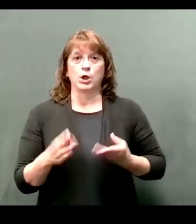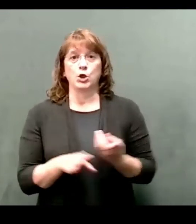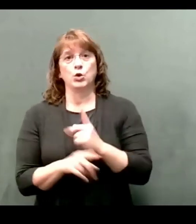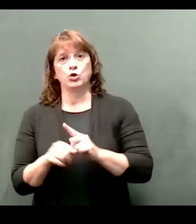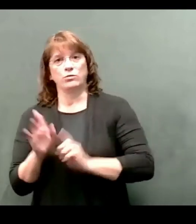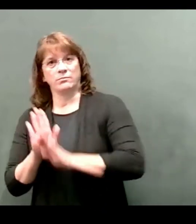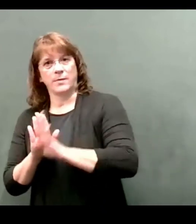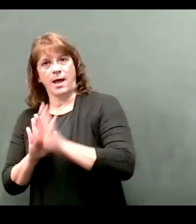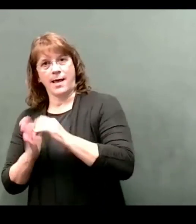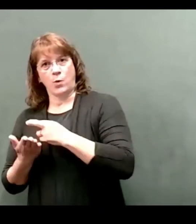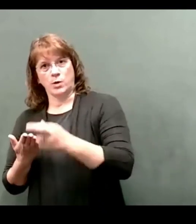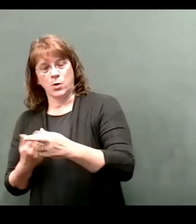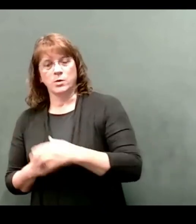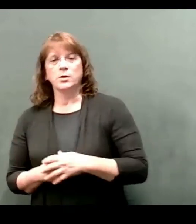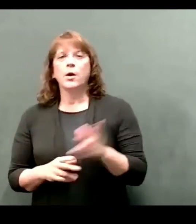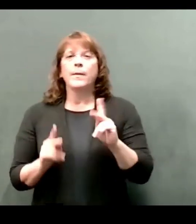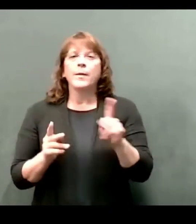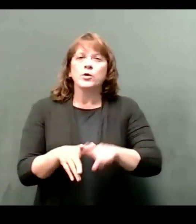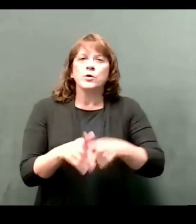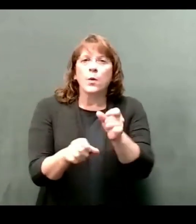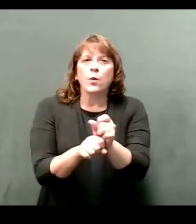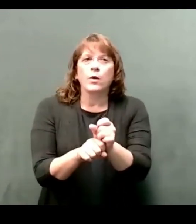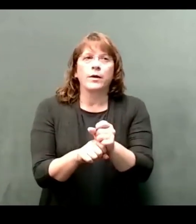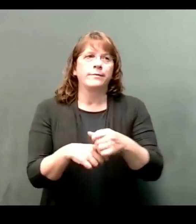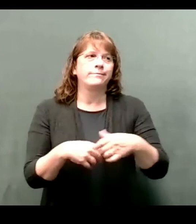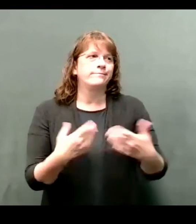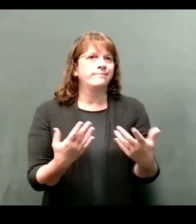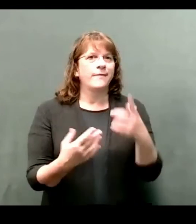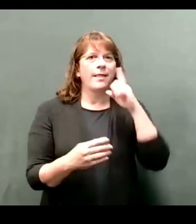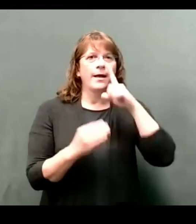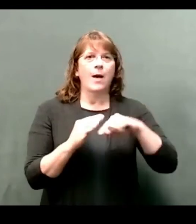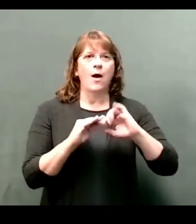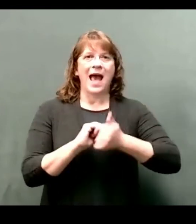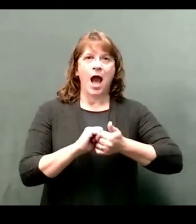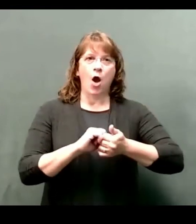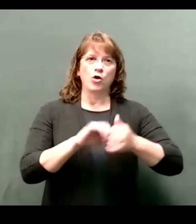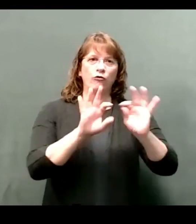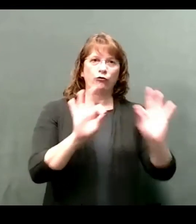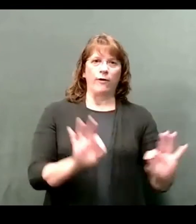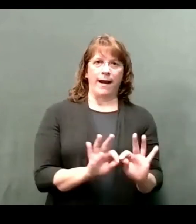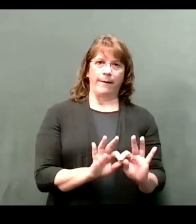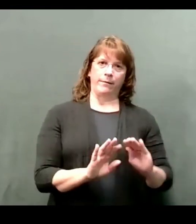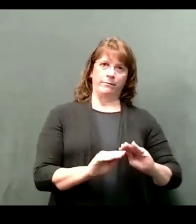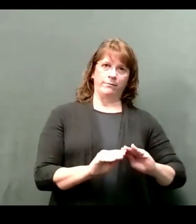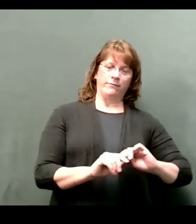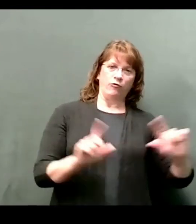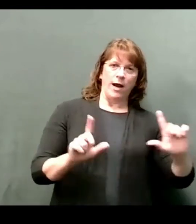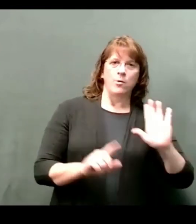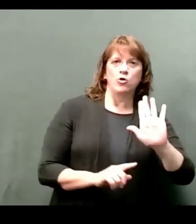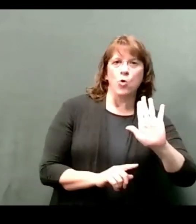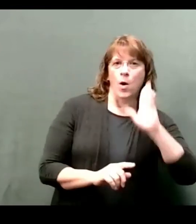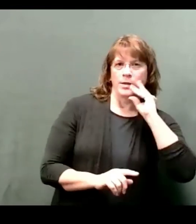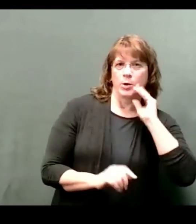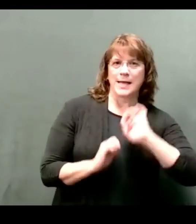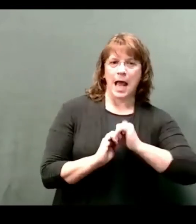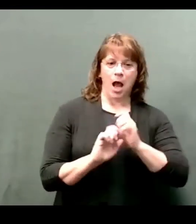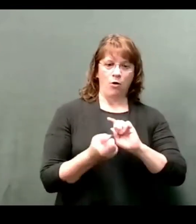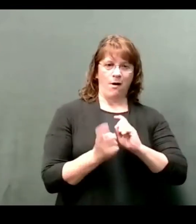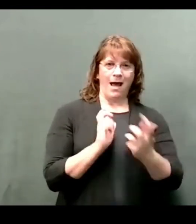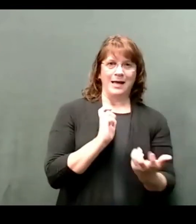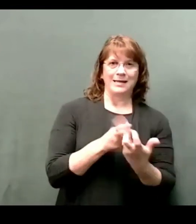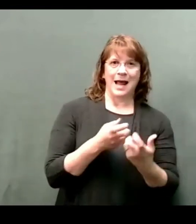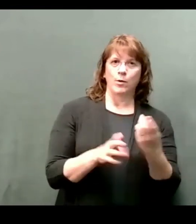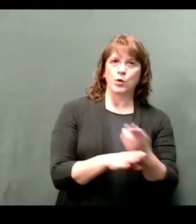that resource, so that folks can start working on thinking about how you could frame your own experiences, and how you might adapt this to be useful for you